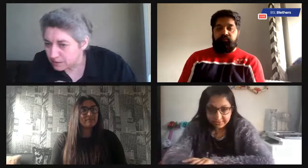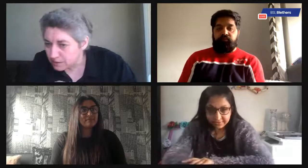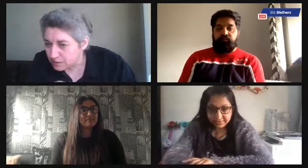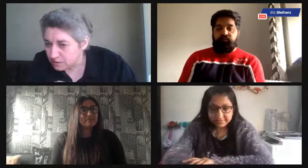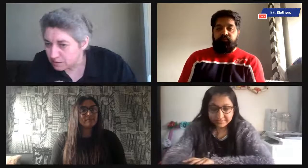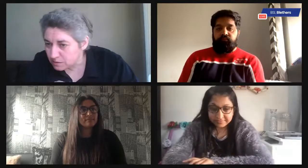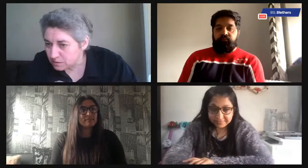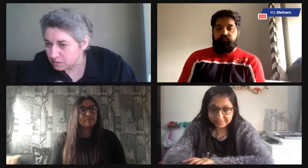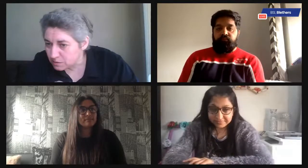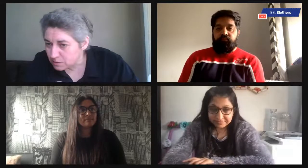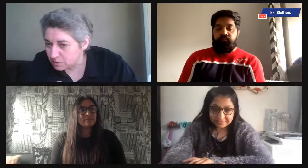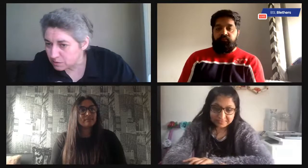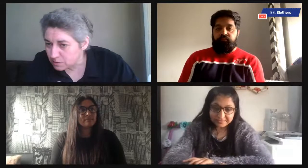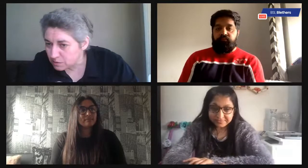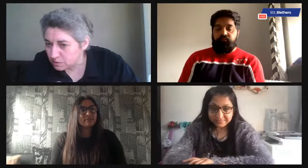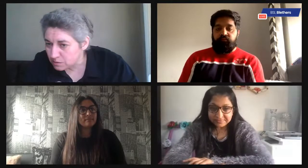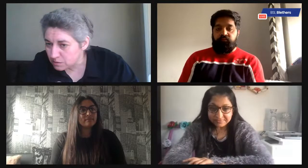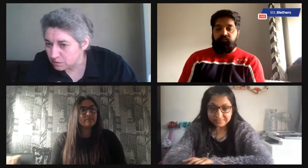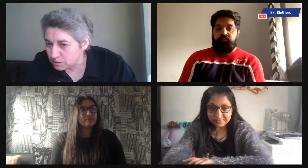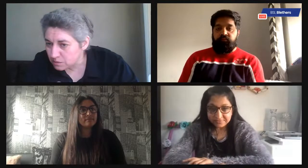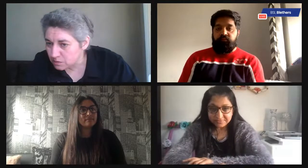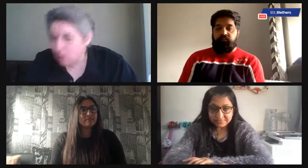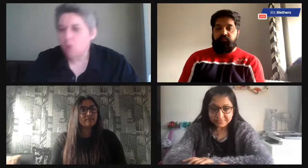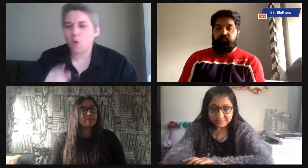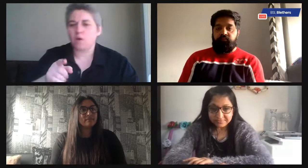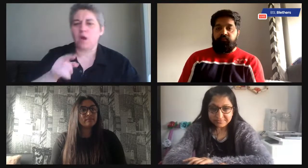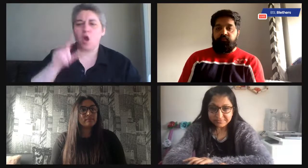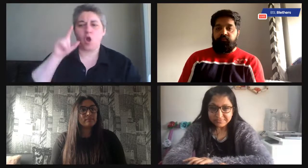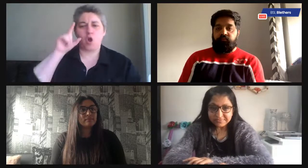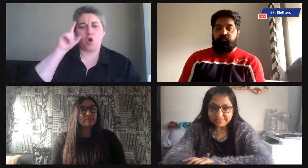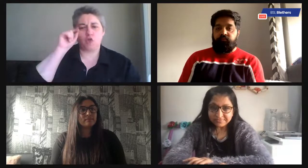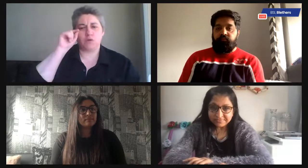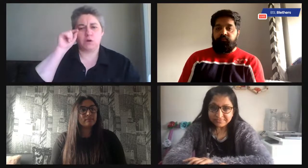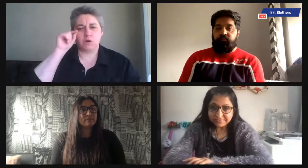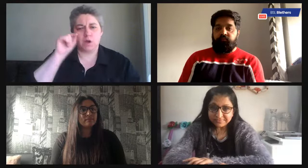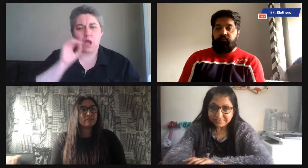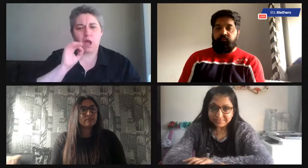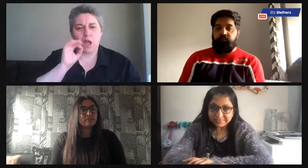it's specialist shops that sell it.